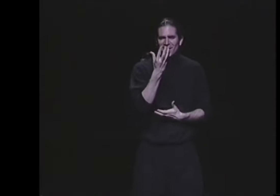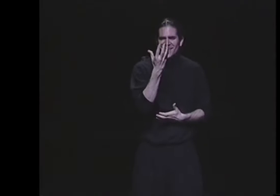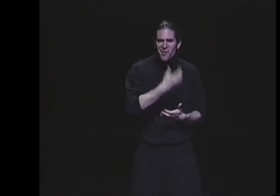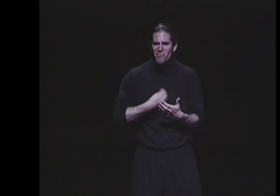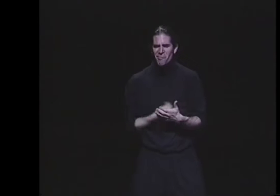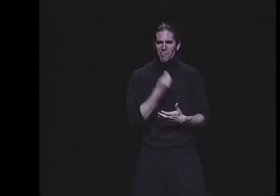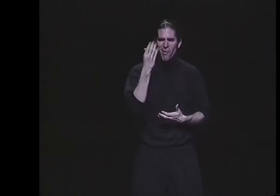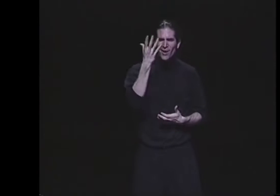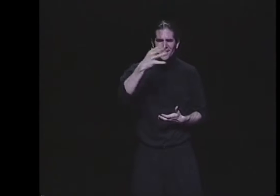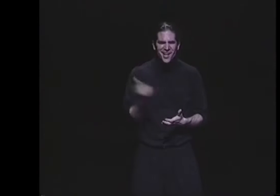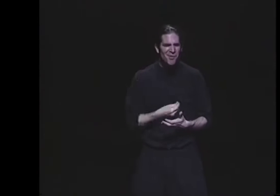That's poetry.